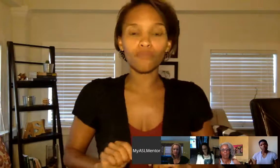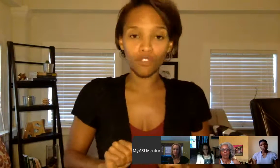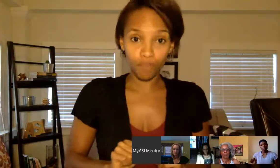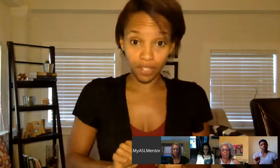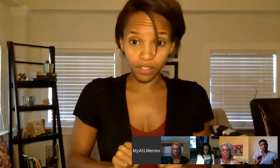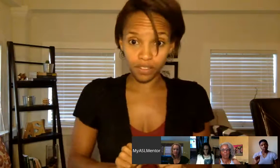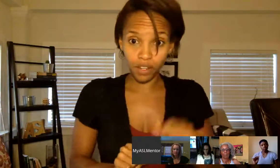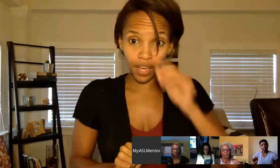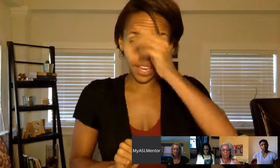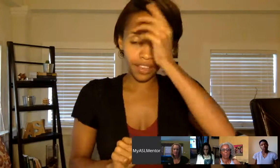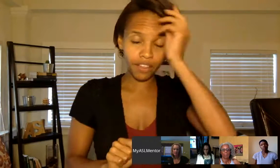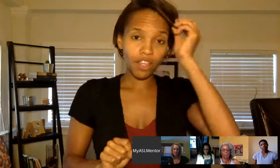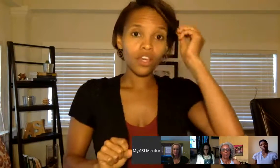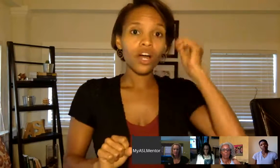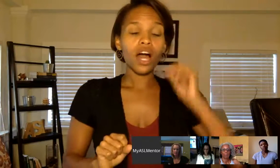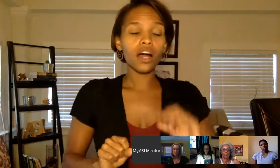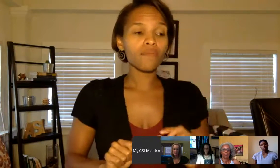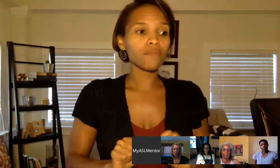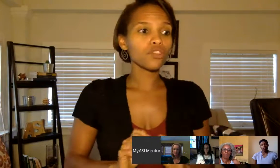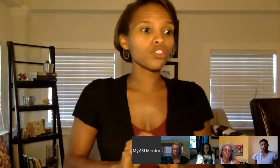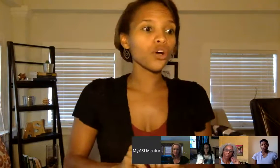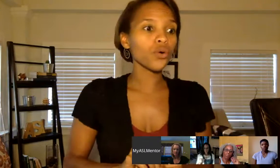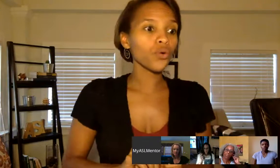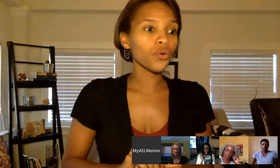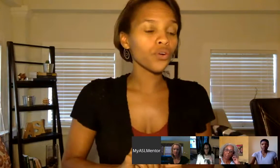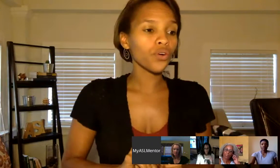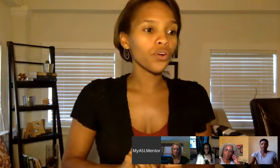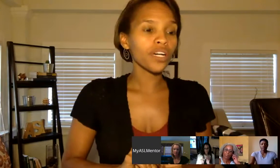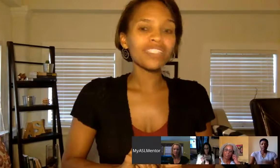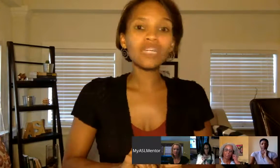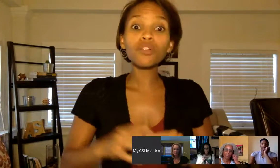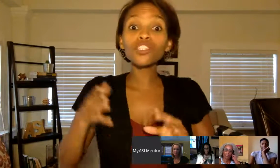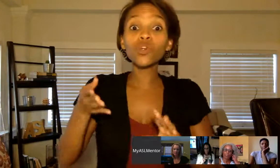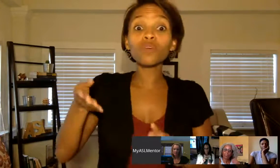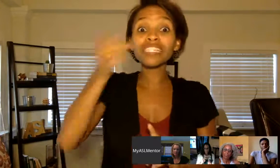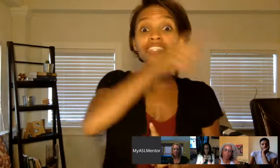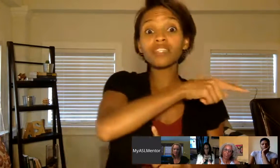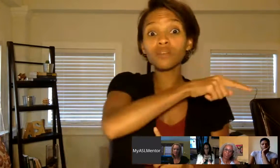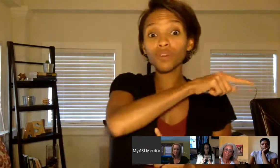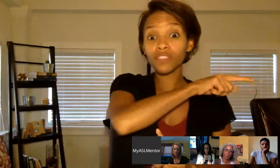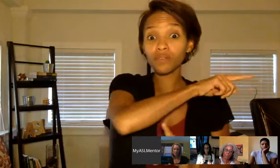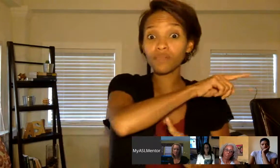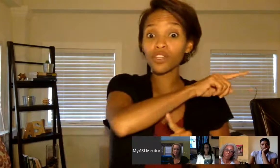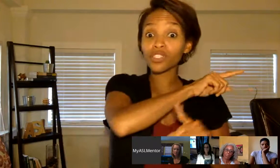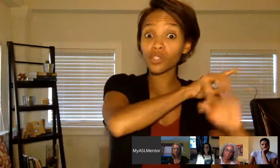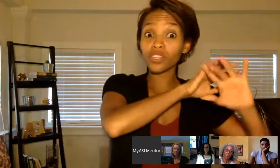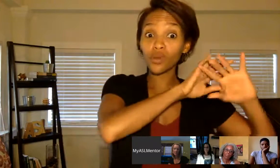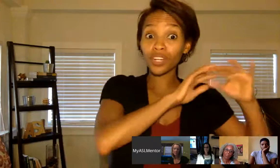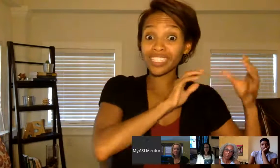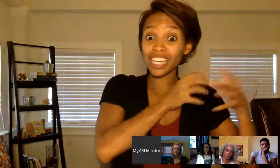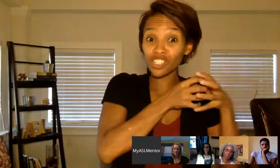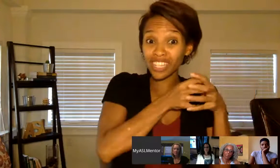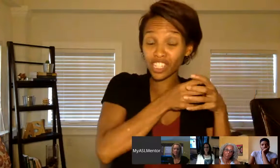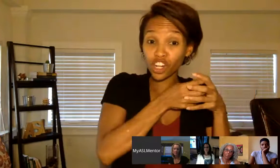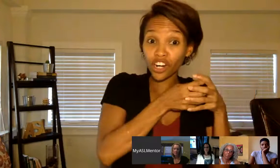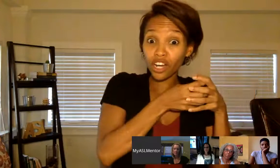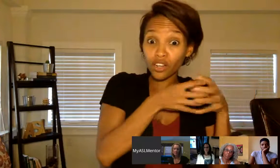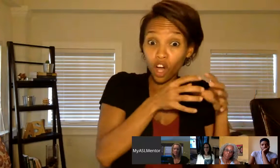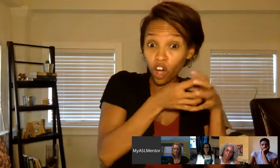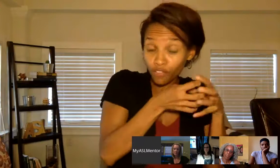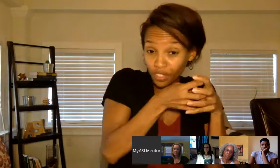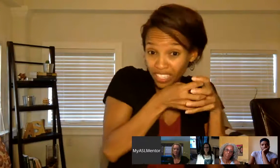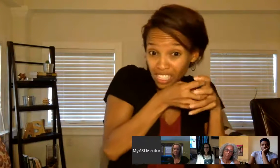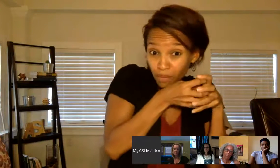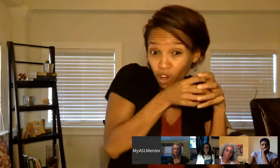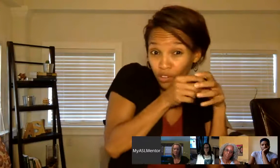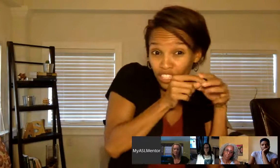of a movement, okay? So similar to what we did with these organizations that start